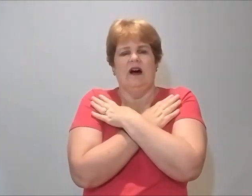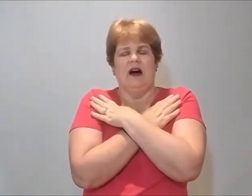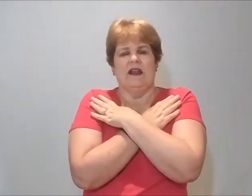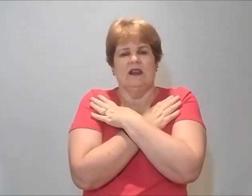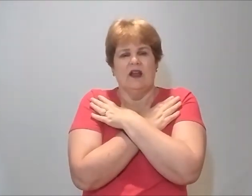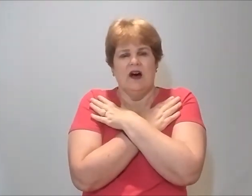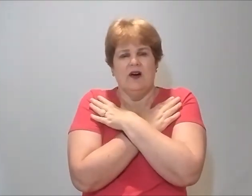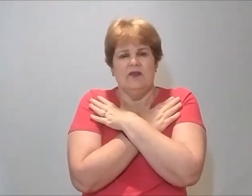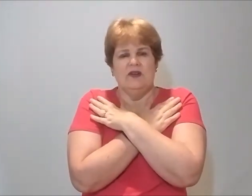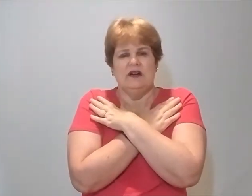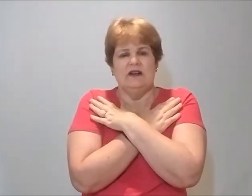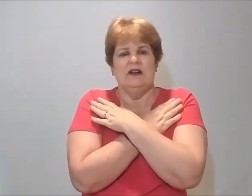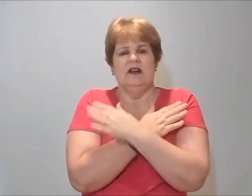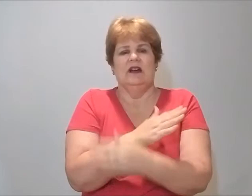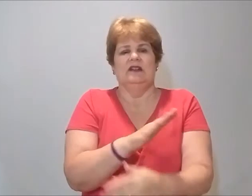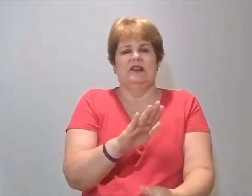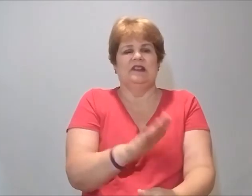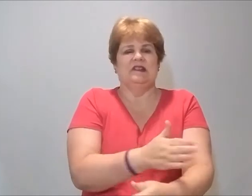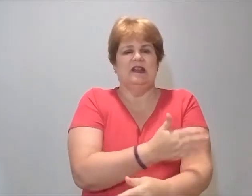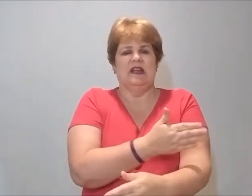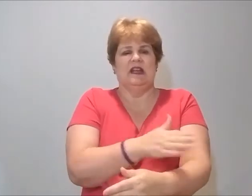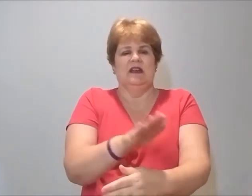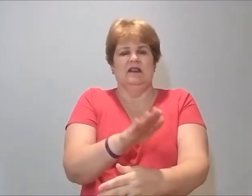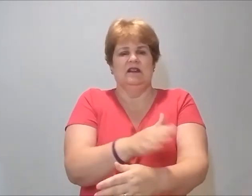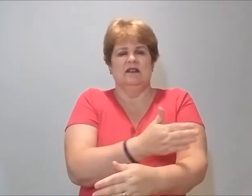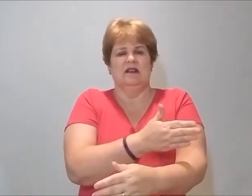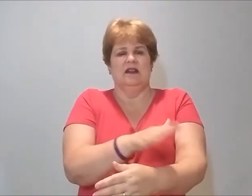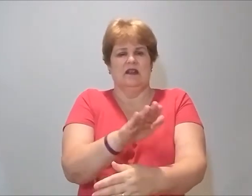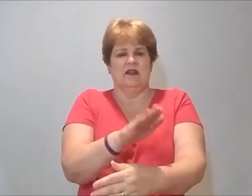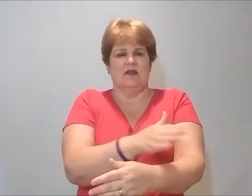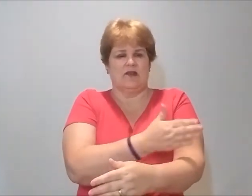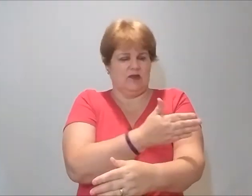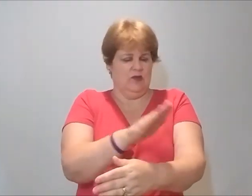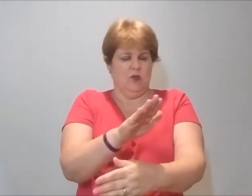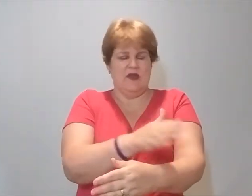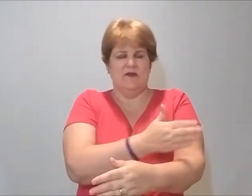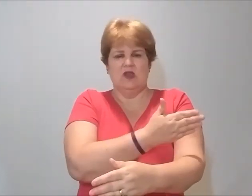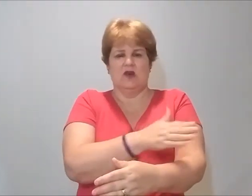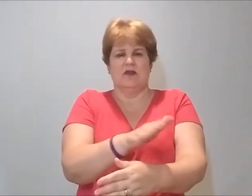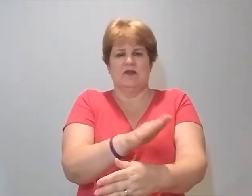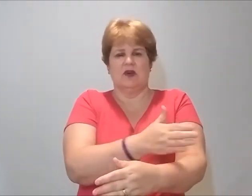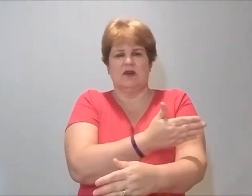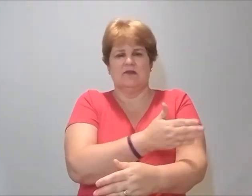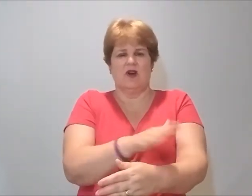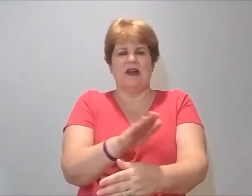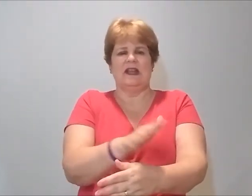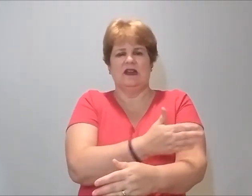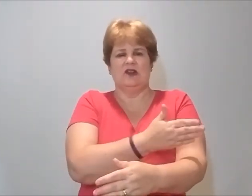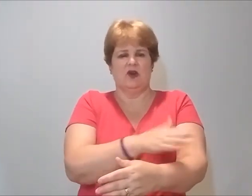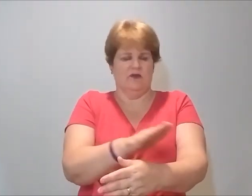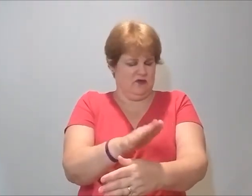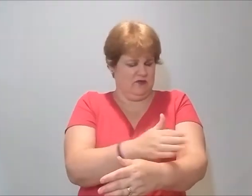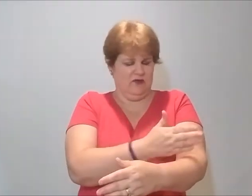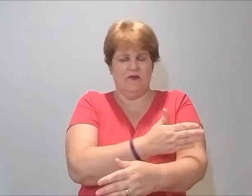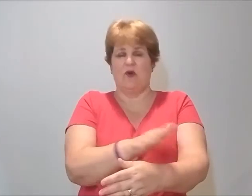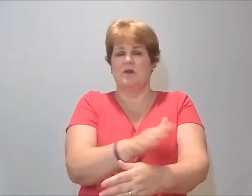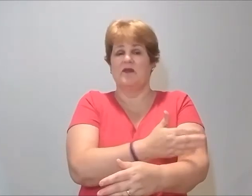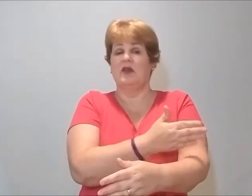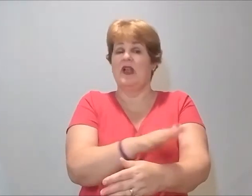I love to sing is waving your right hand over the forearm of your left